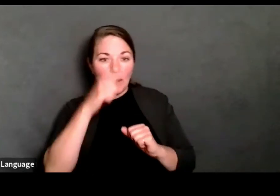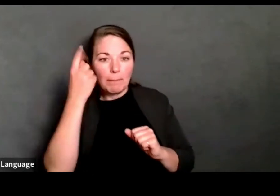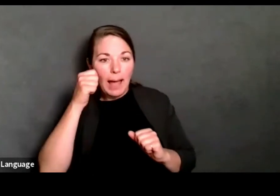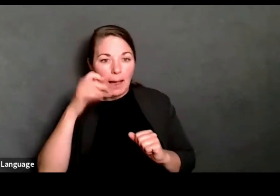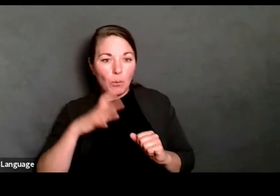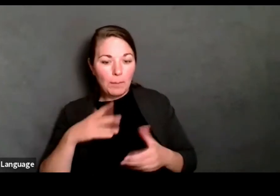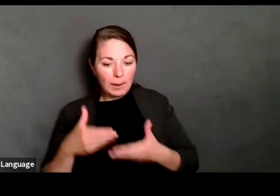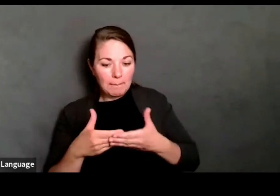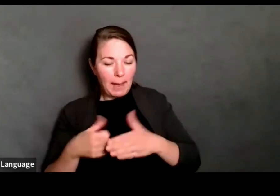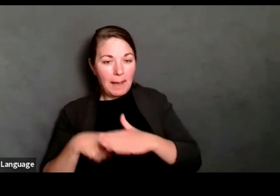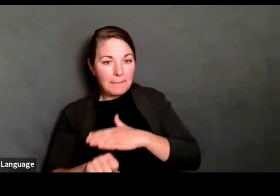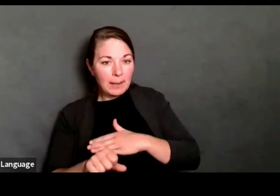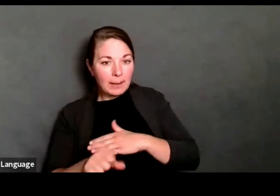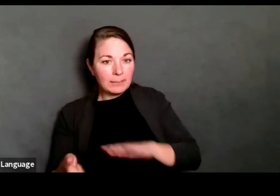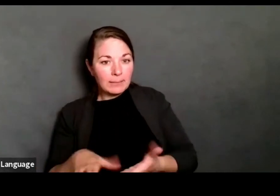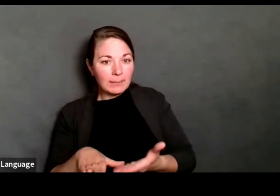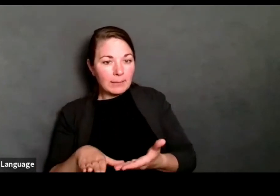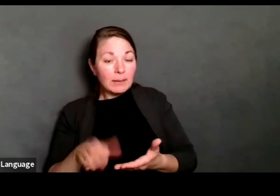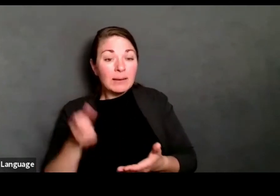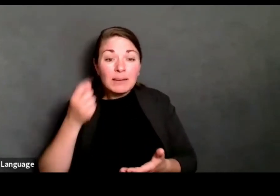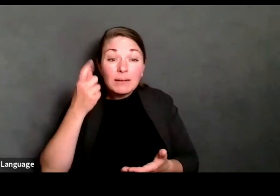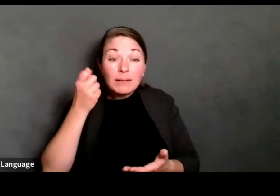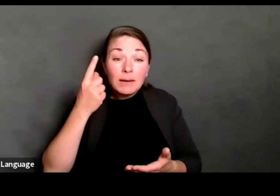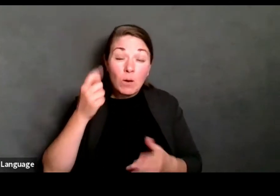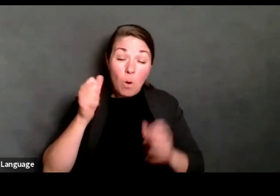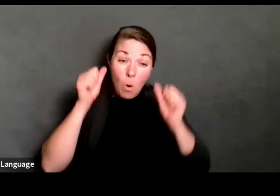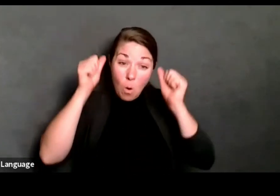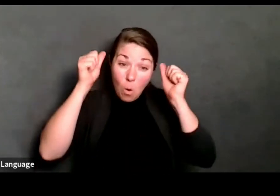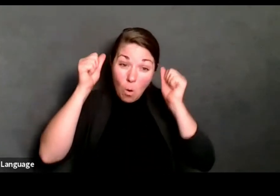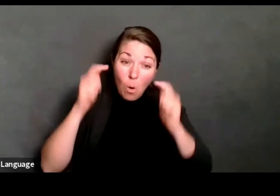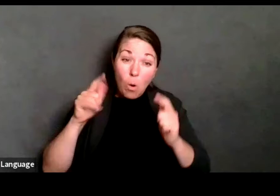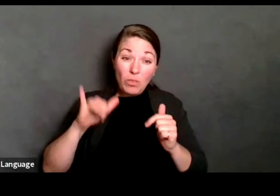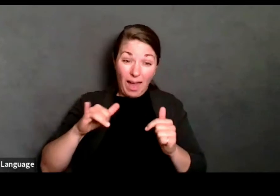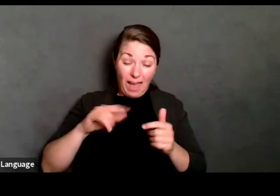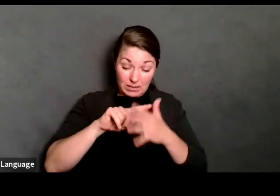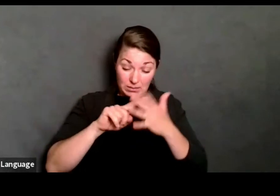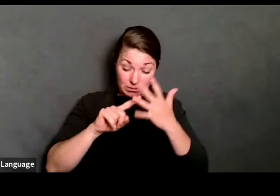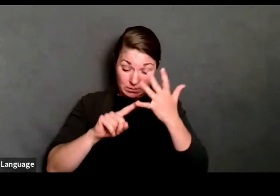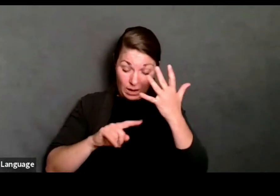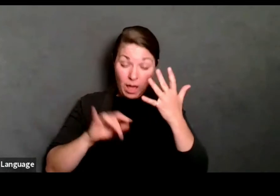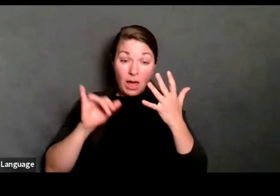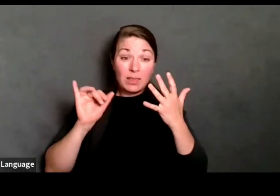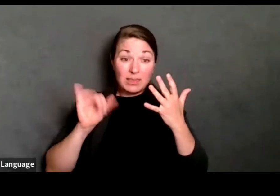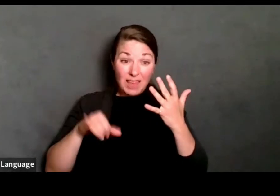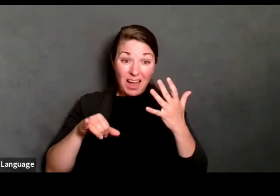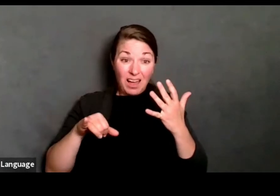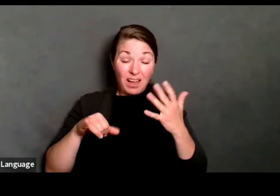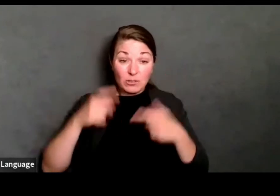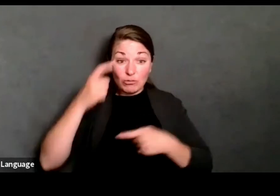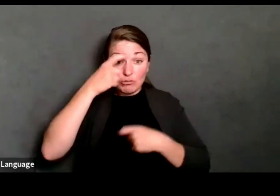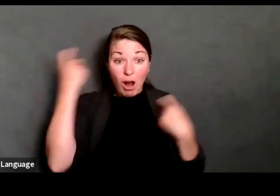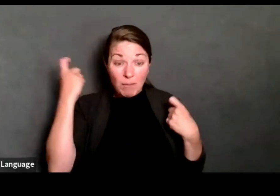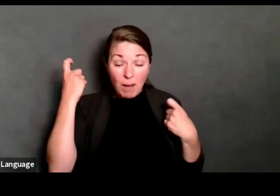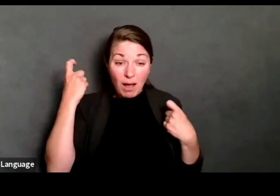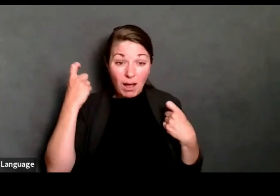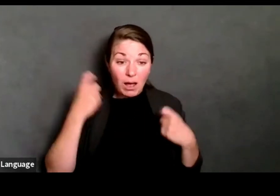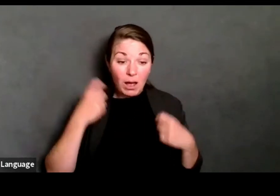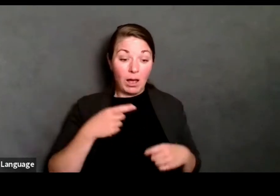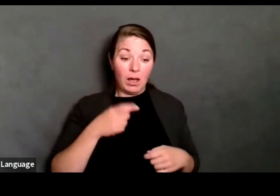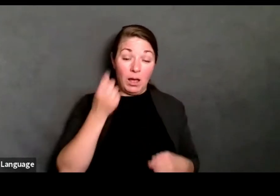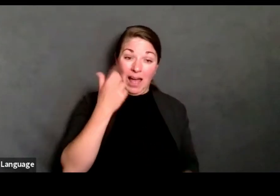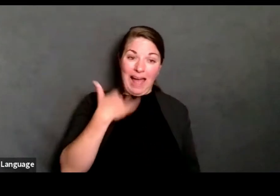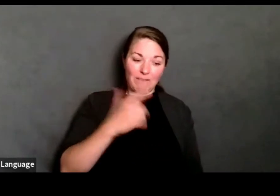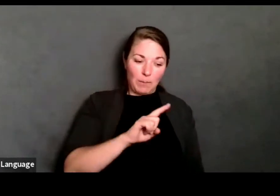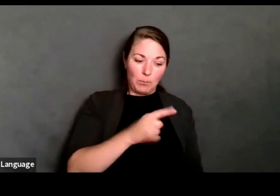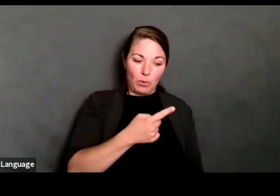under this institutional trauma and betrayal umbrella. So these are typically traumas that we think of as secondary to the primary trauma, i.e. the